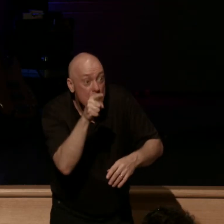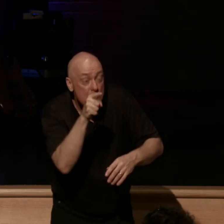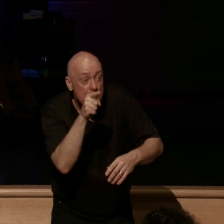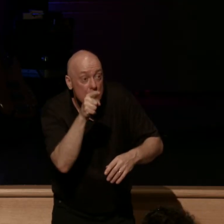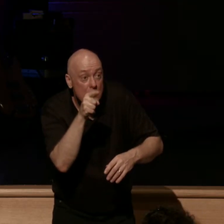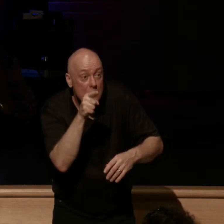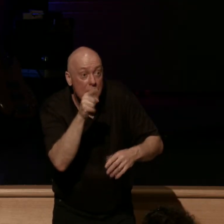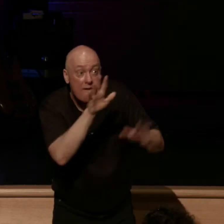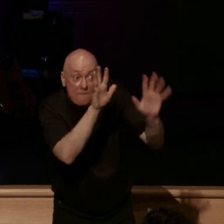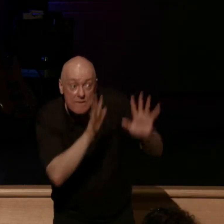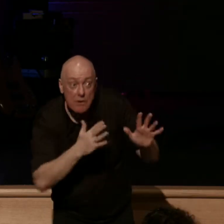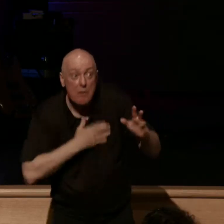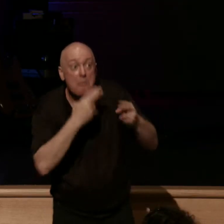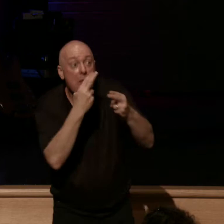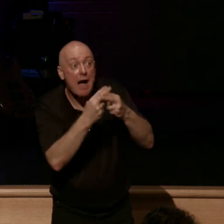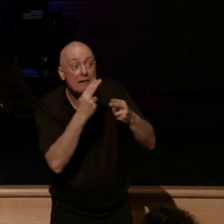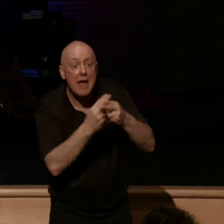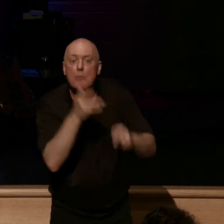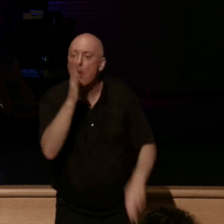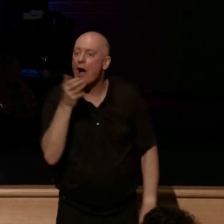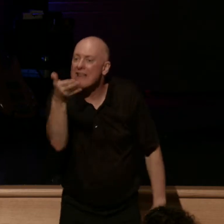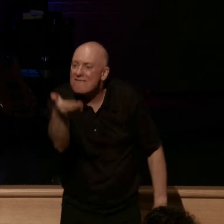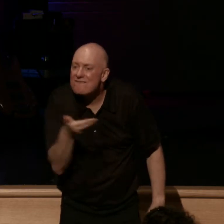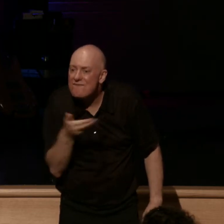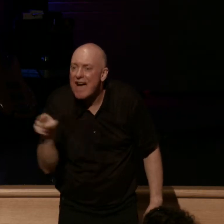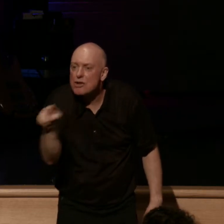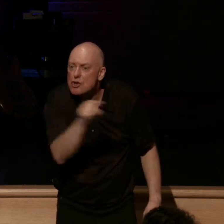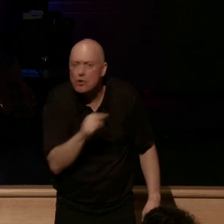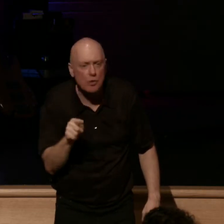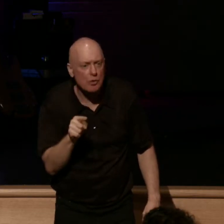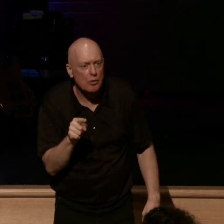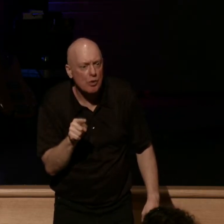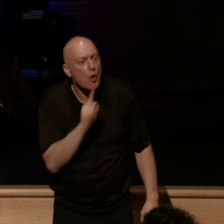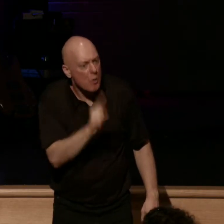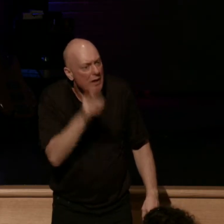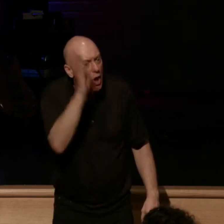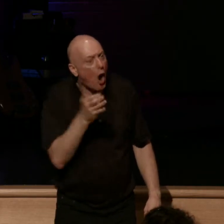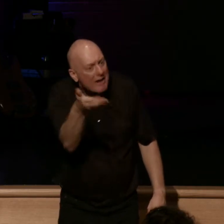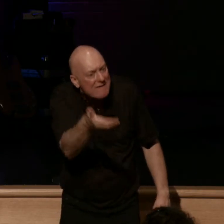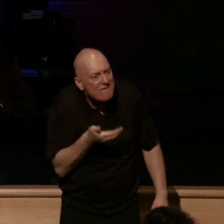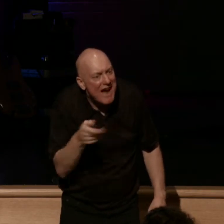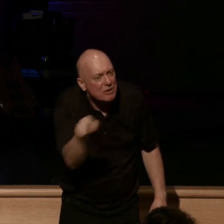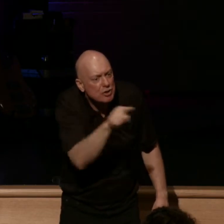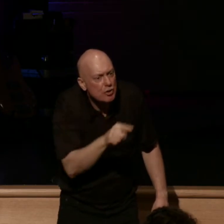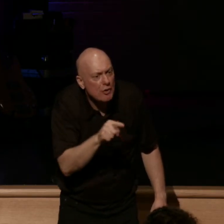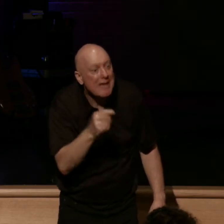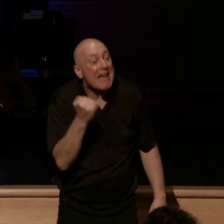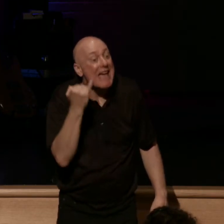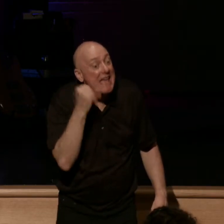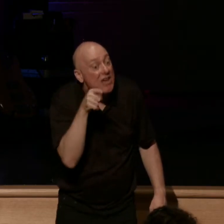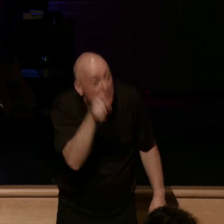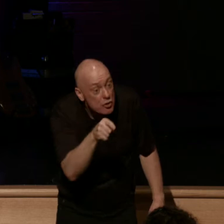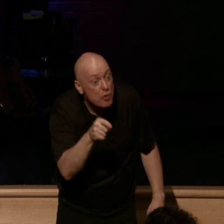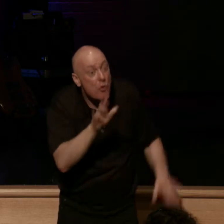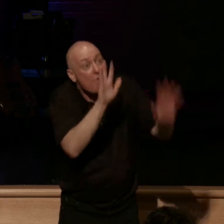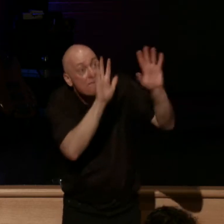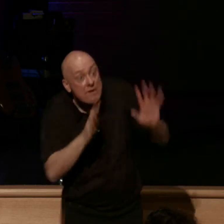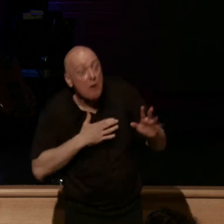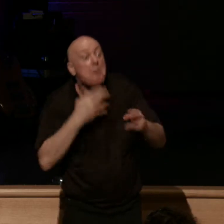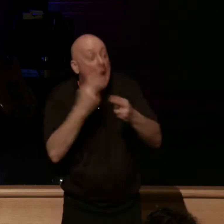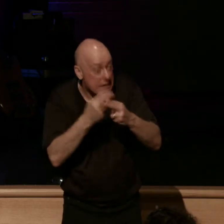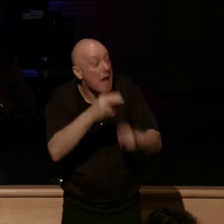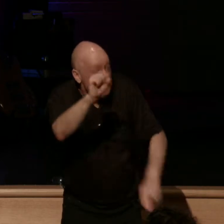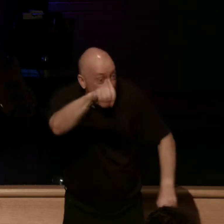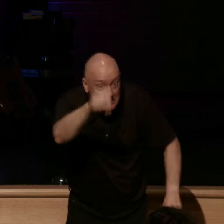name," it's almost like an invitation, isn't it? And really, it is an invitation. "But for you who fear my name,"